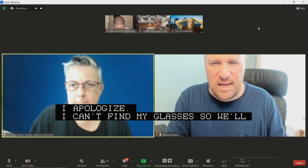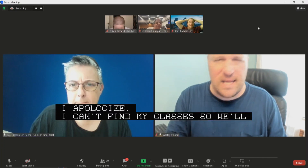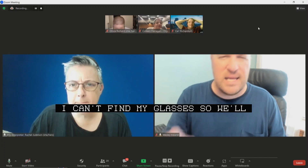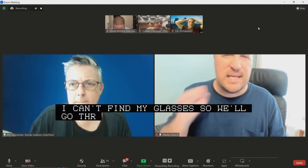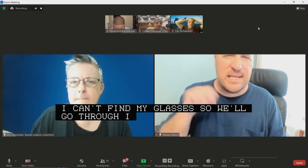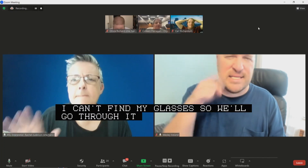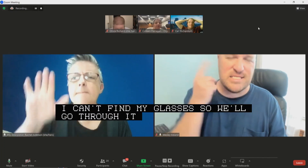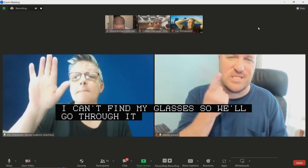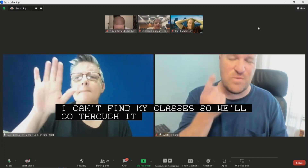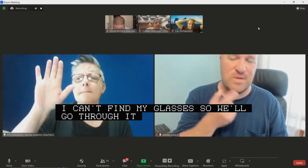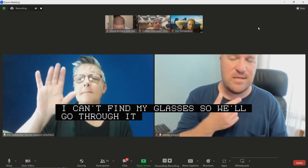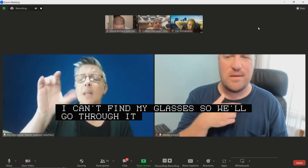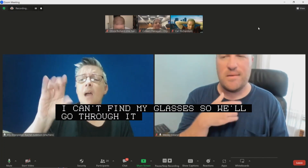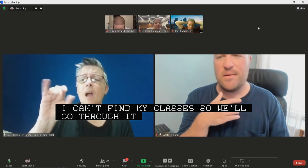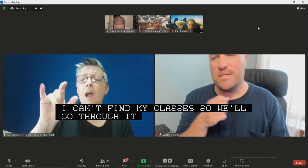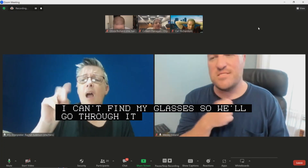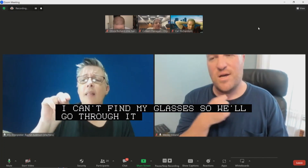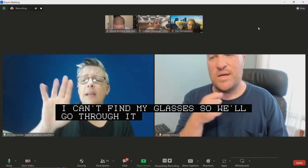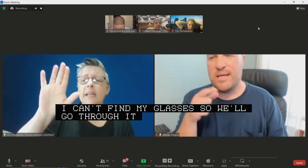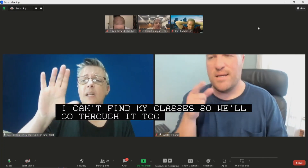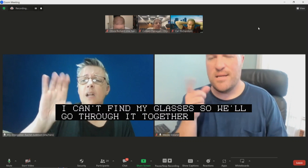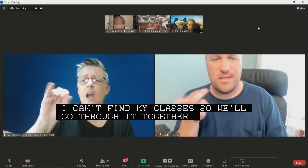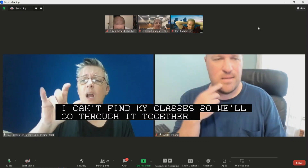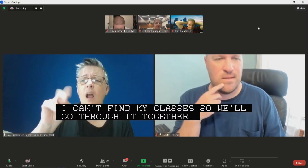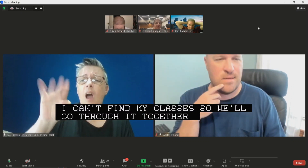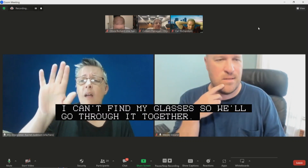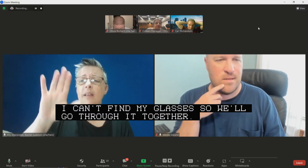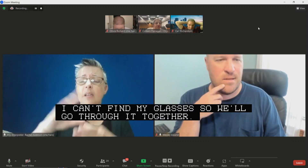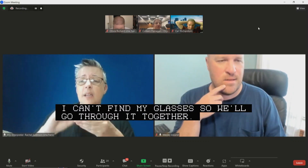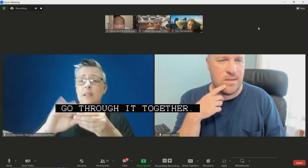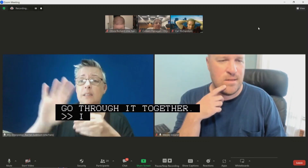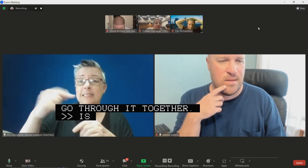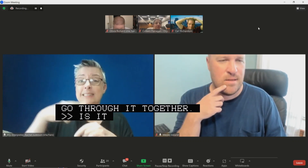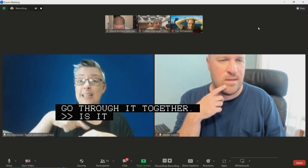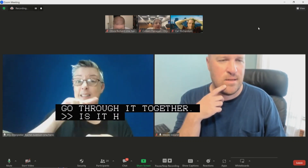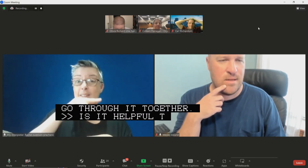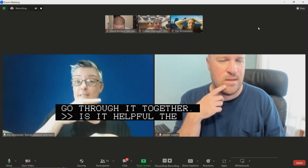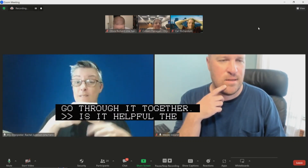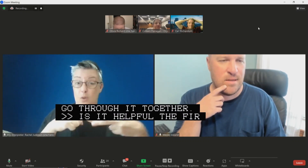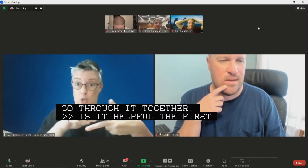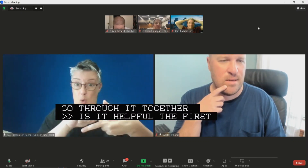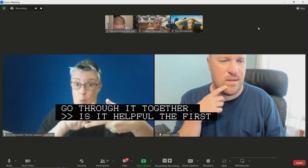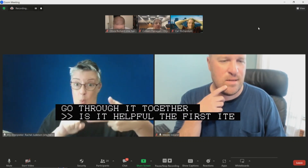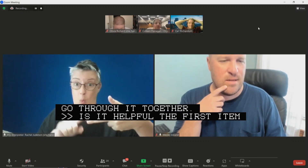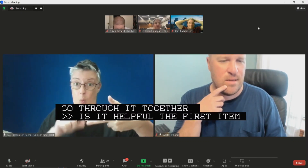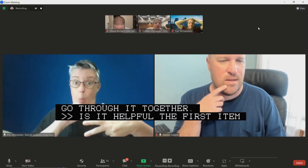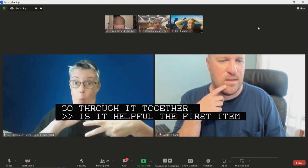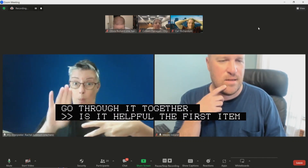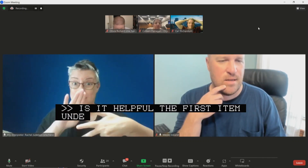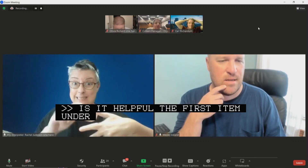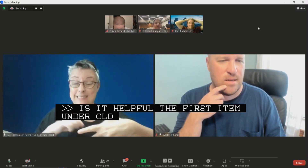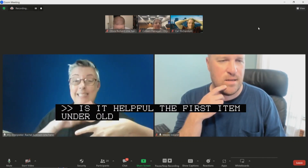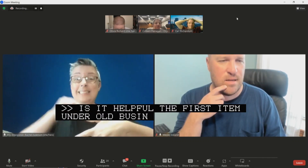Wes, if it's helpful, the first item under old business says letter of advocacy,